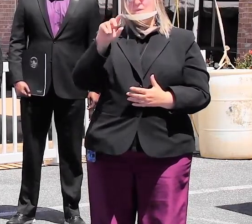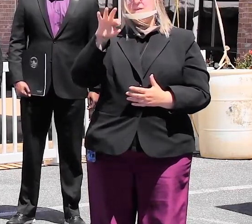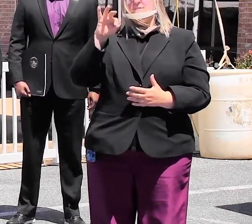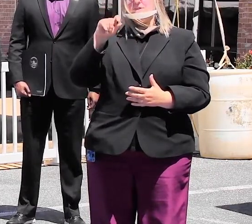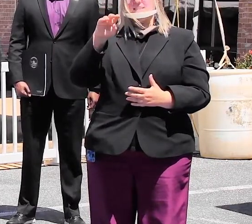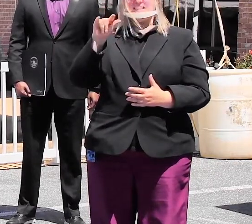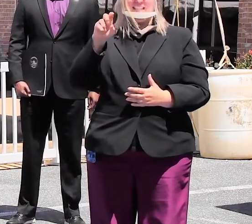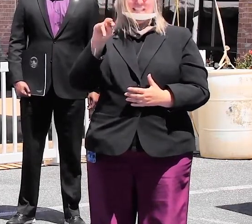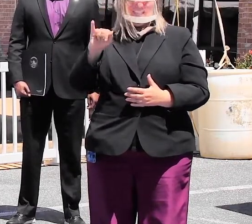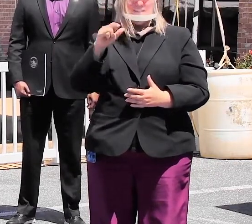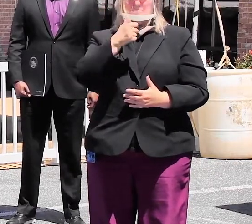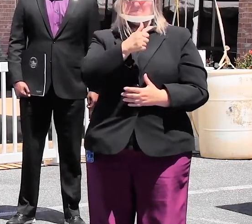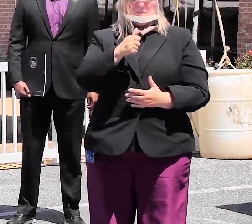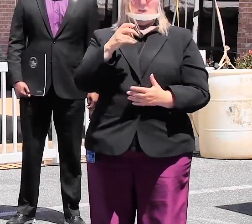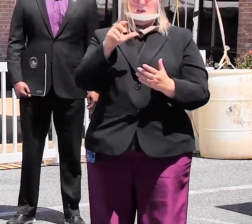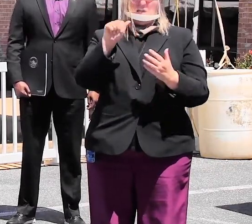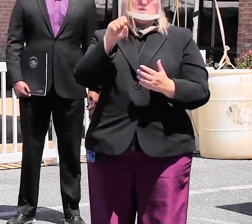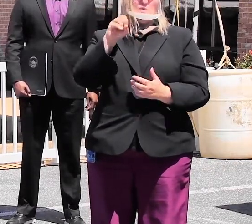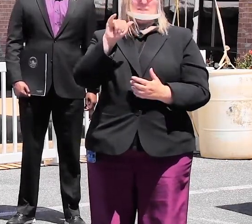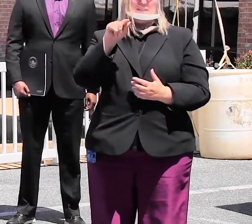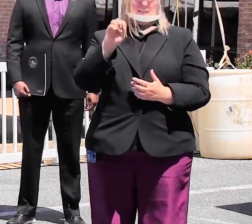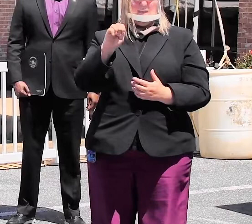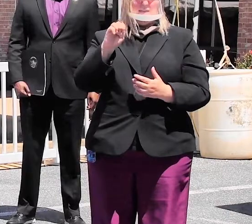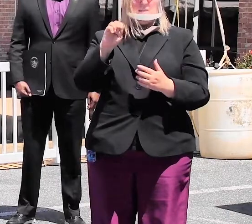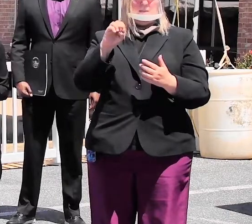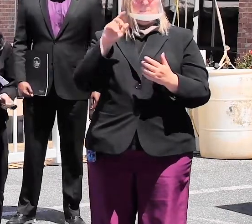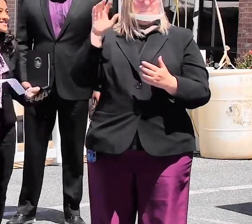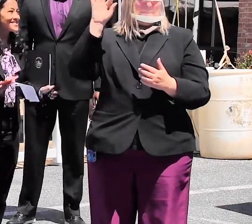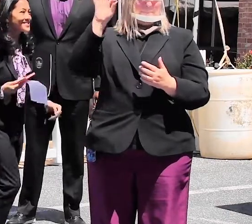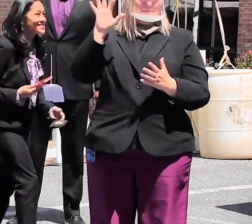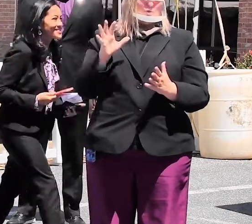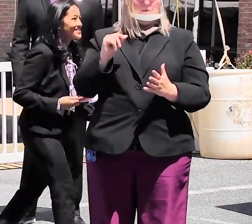Fazzolini, who's the Associate Pastor of St. John the Evangelist.